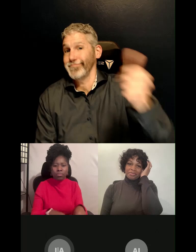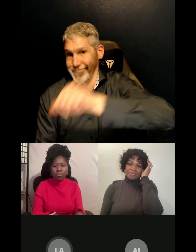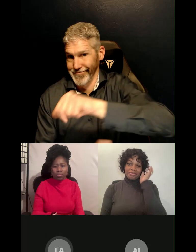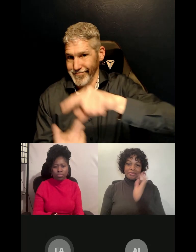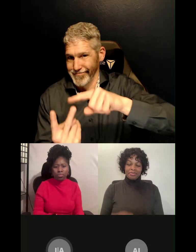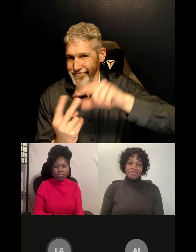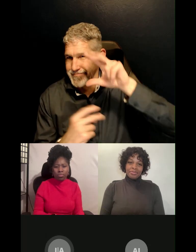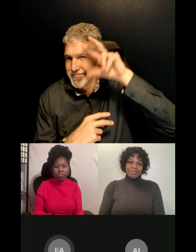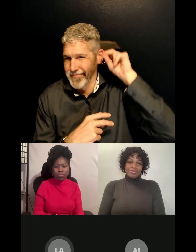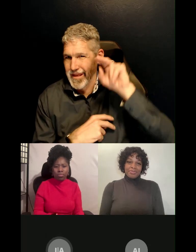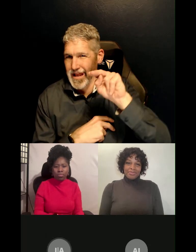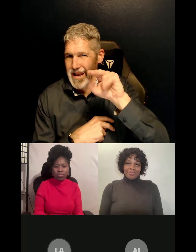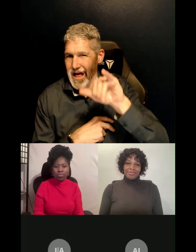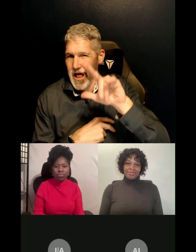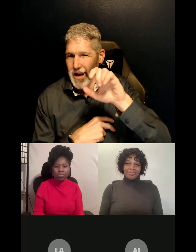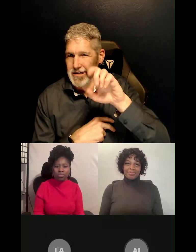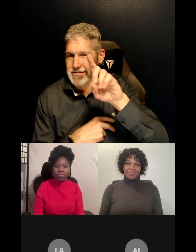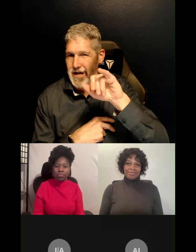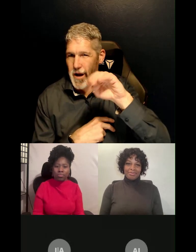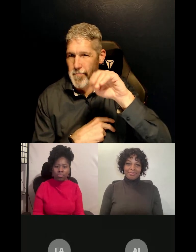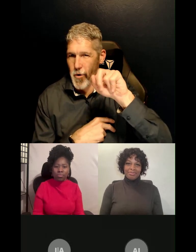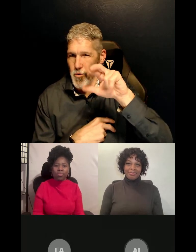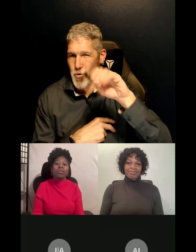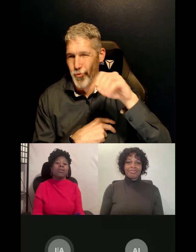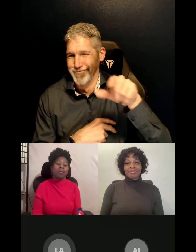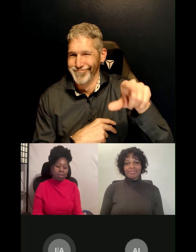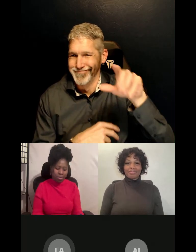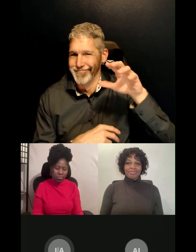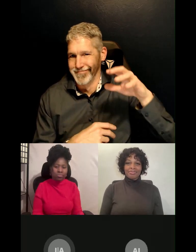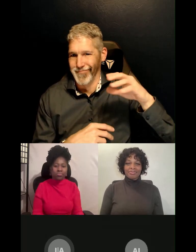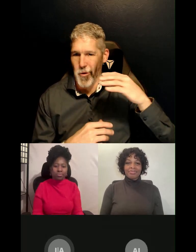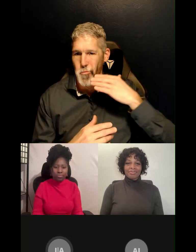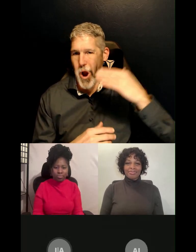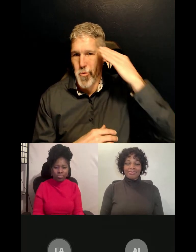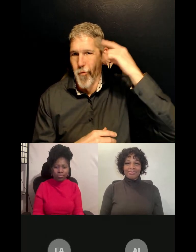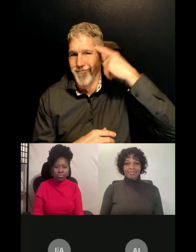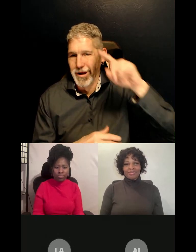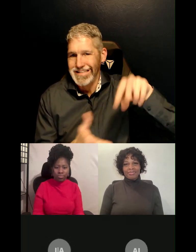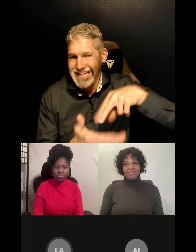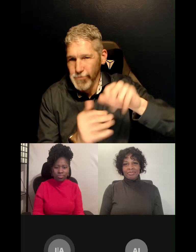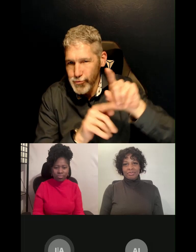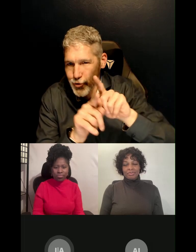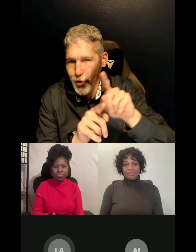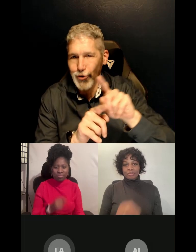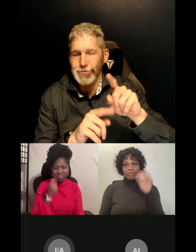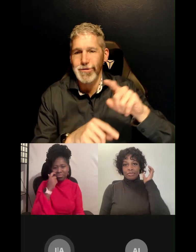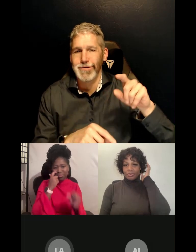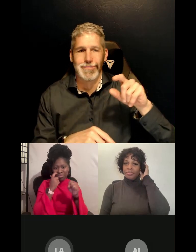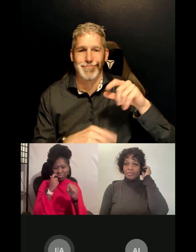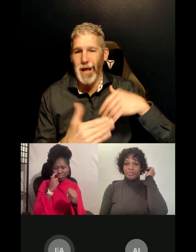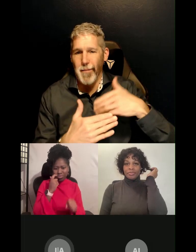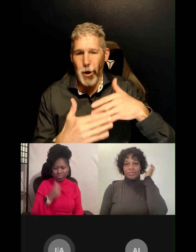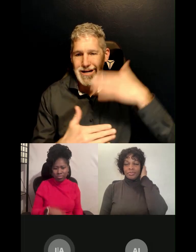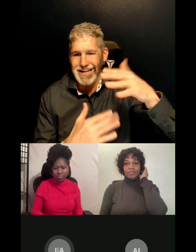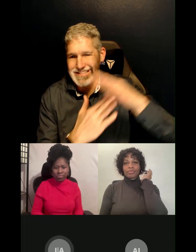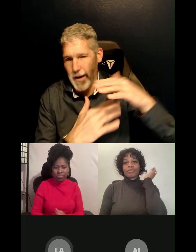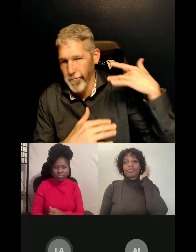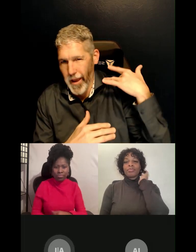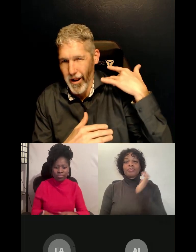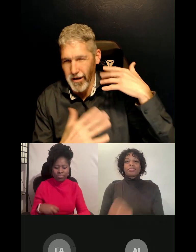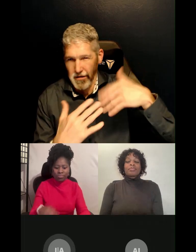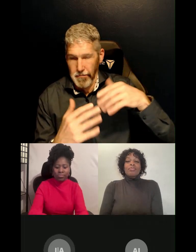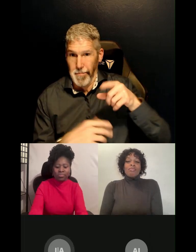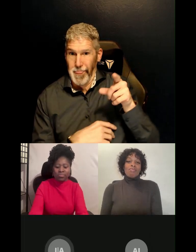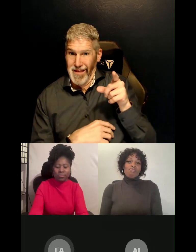a deaf-led production. And Niall DeMarco, a well-known for being on Dancing